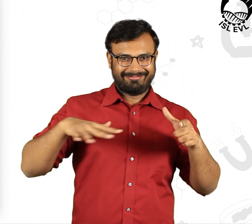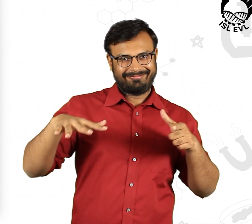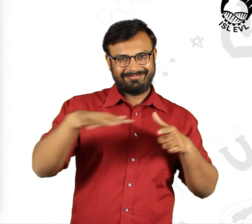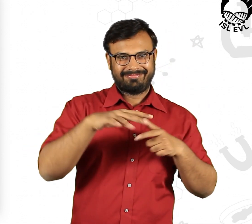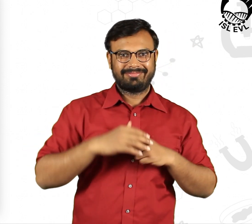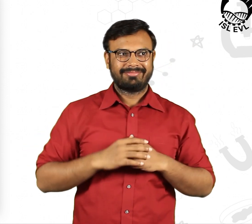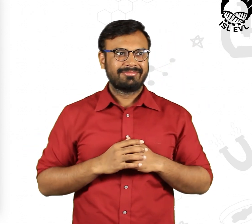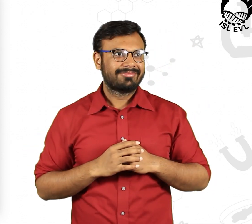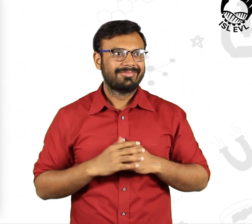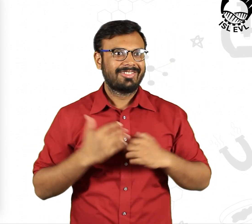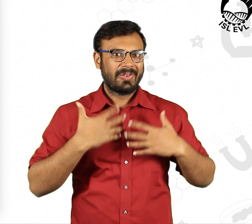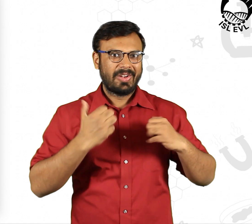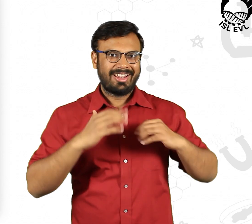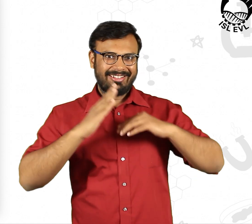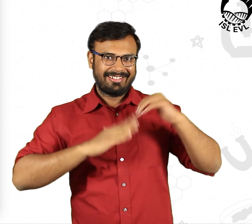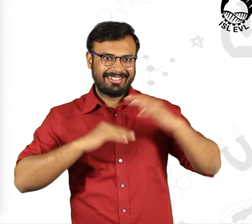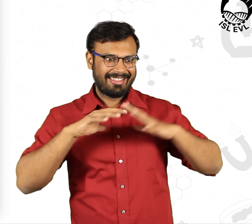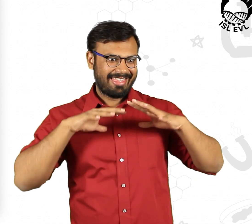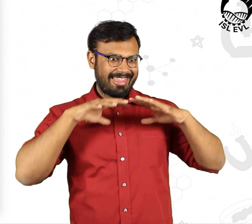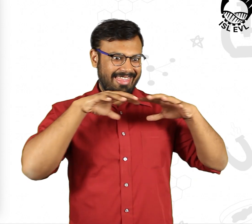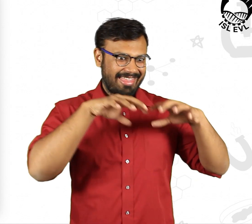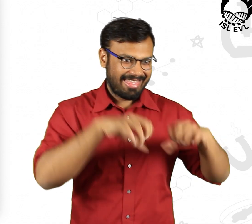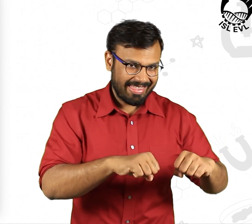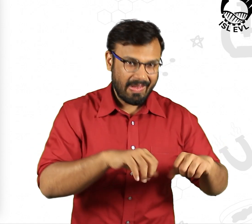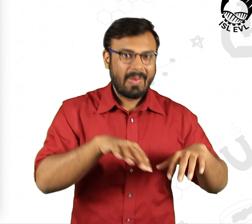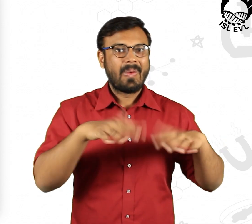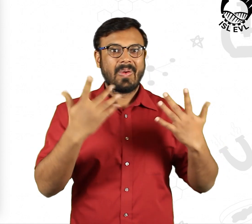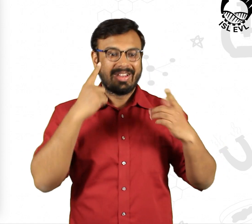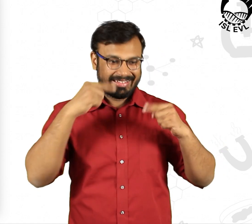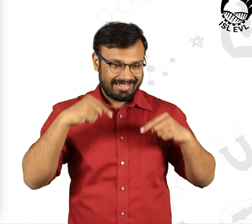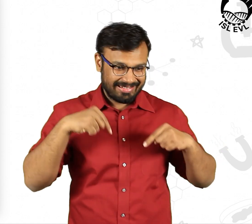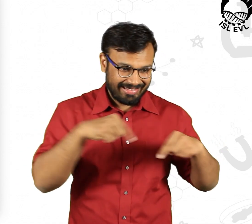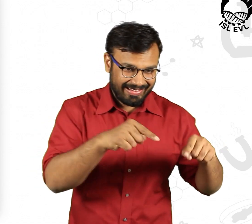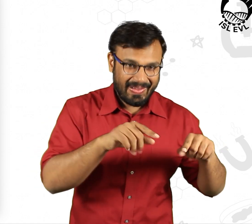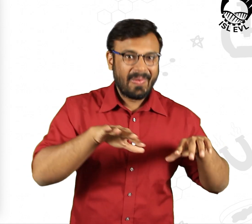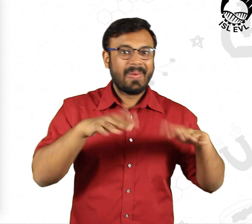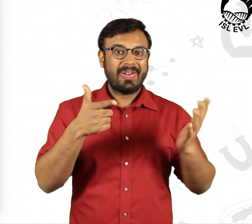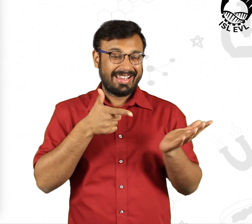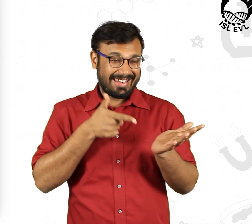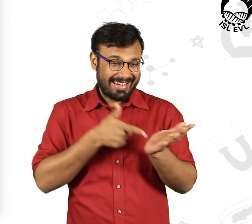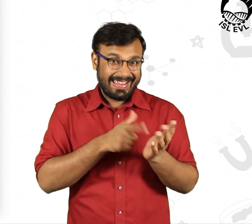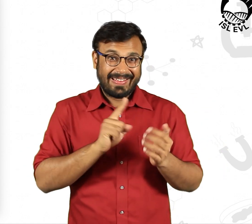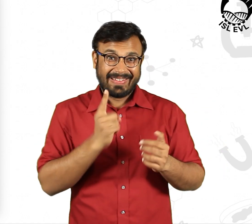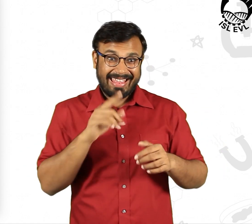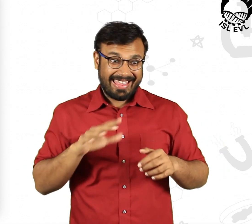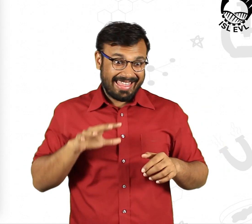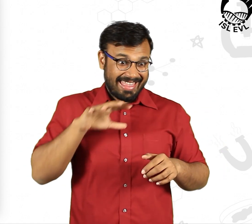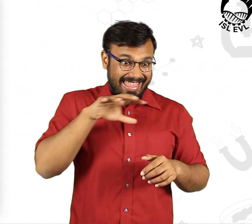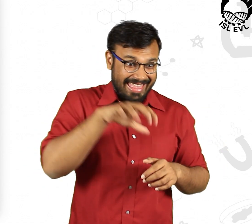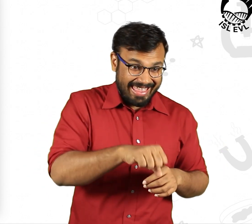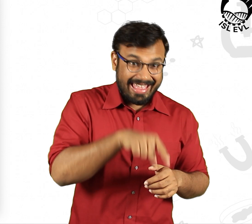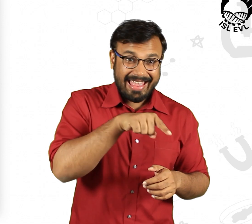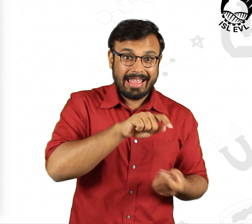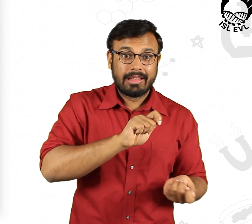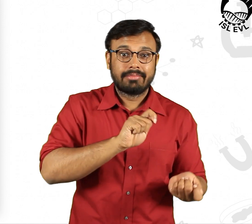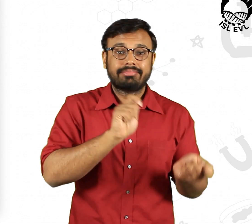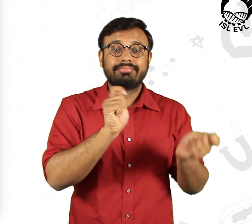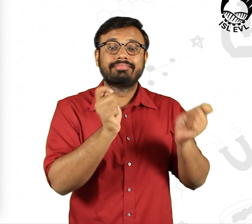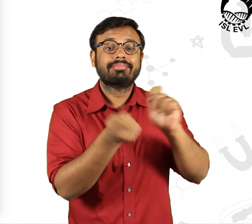The first step towards a change in forests starts with some